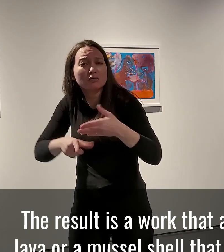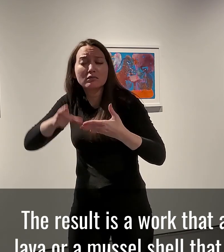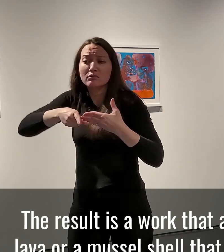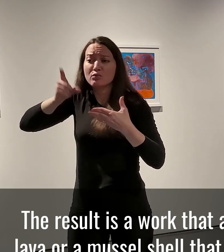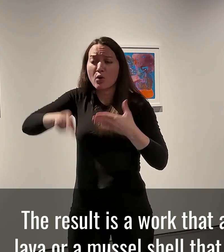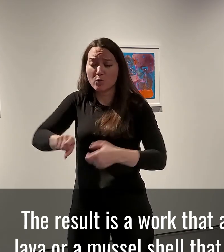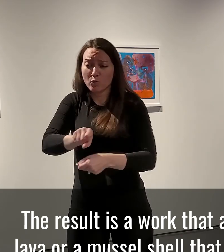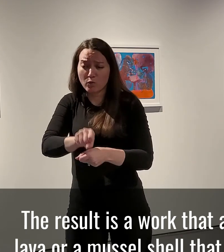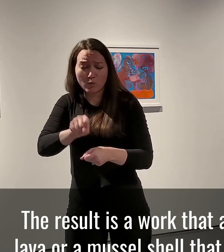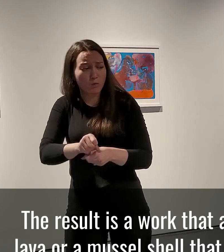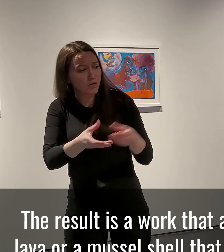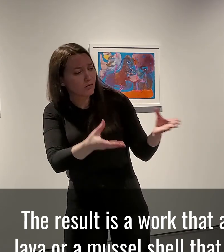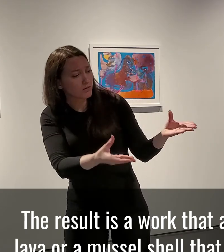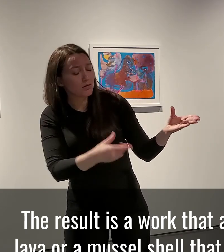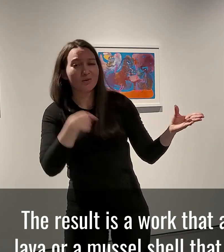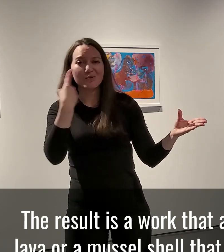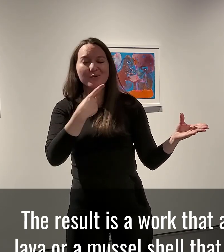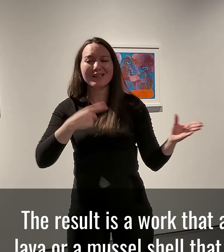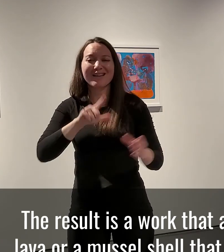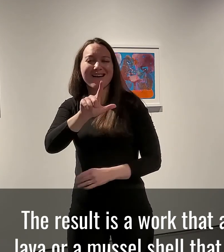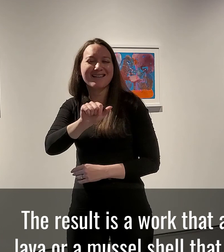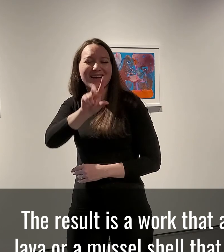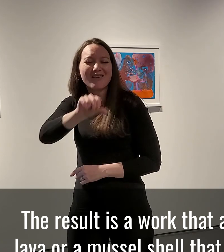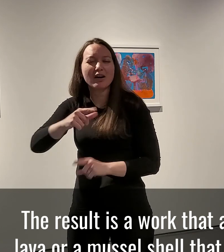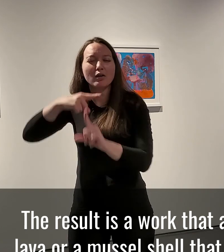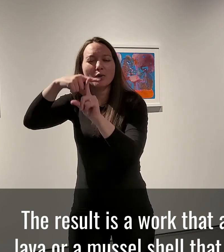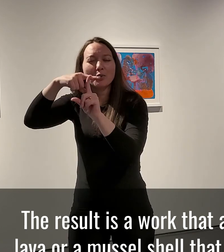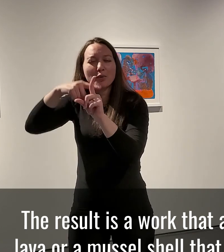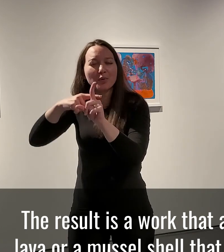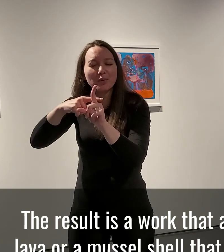lava or a mussel shell that came from the sea.